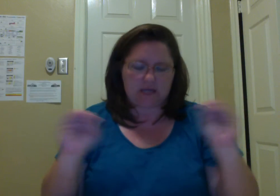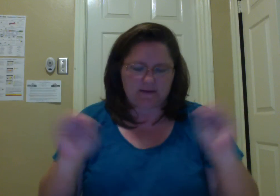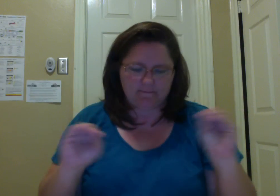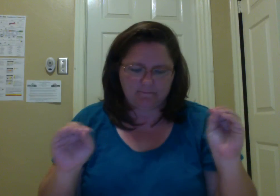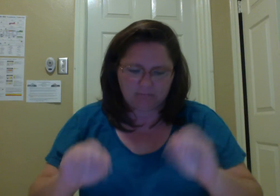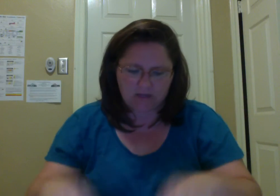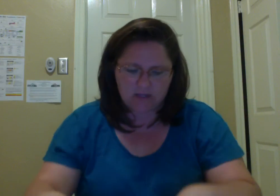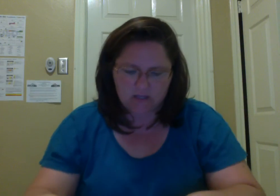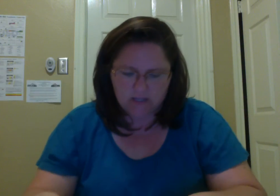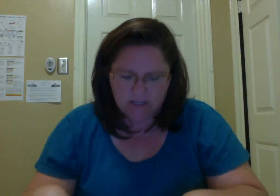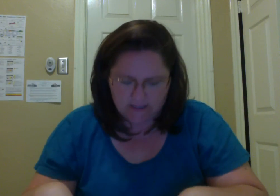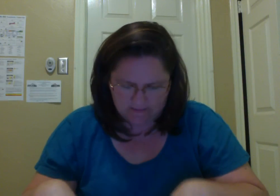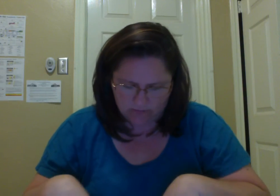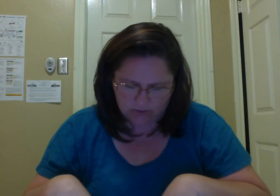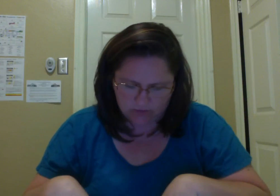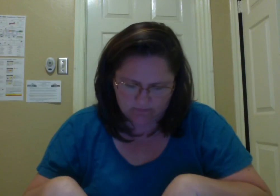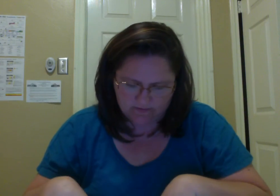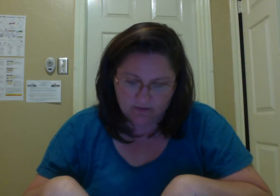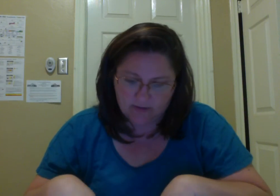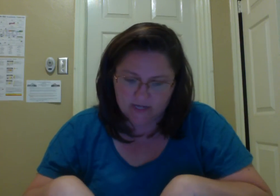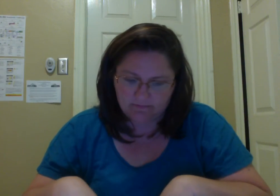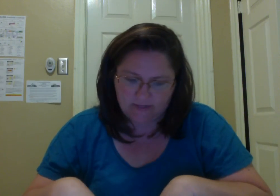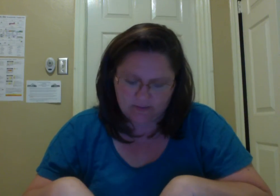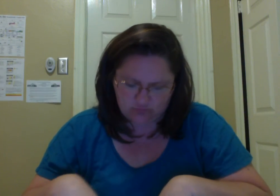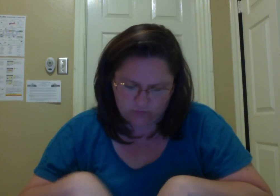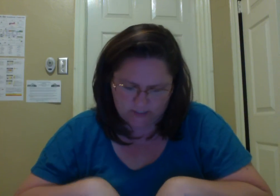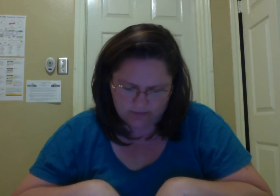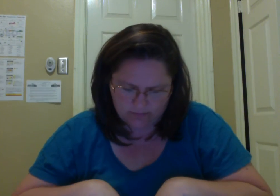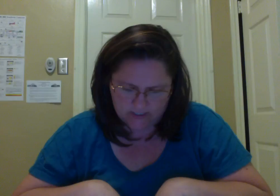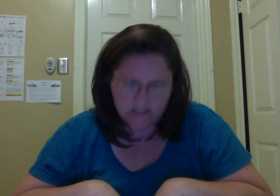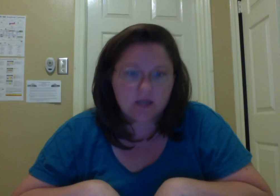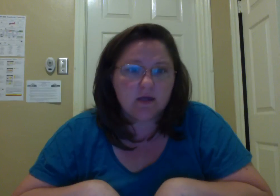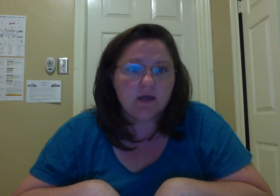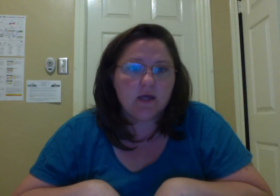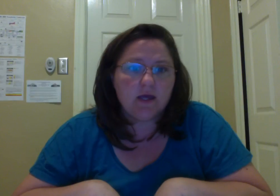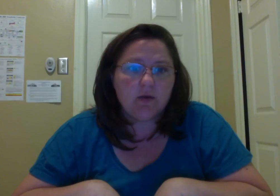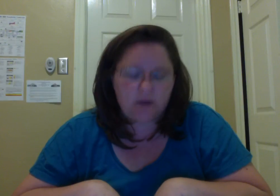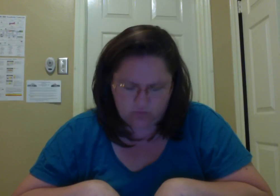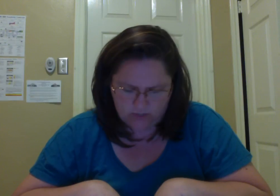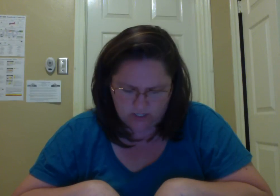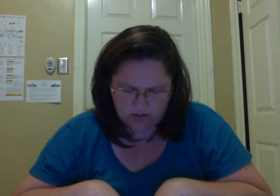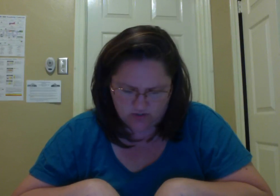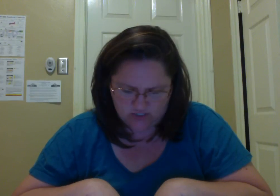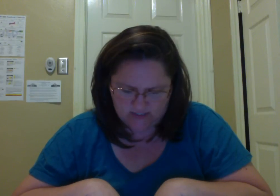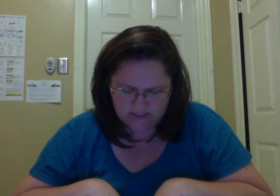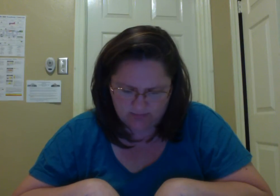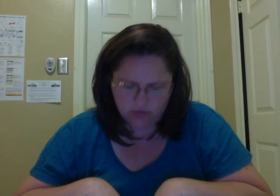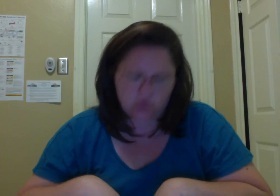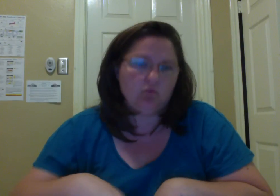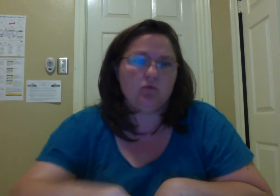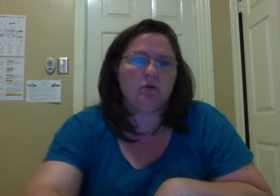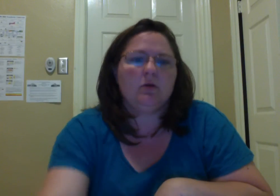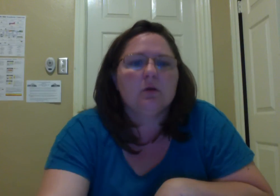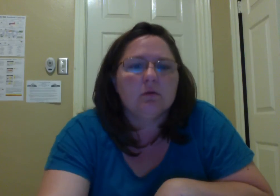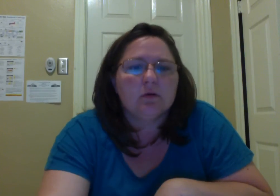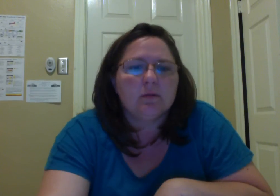none. And then we go to the very bottom of page 23 where we are chasing a balloon. Where are we